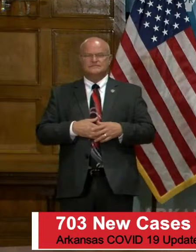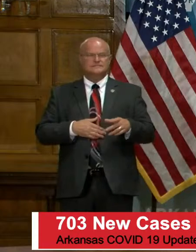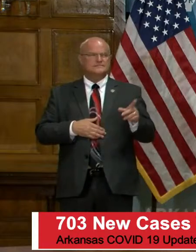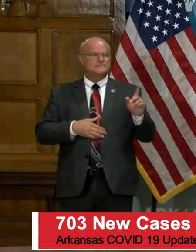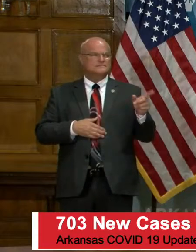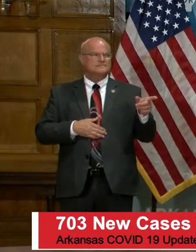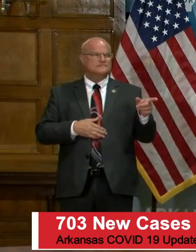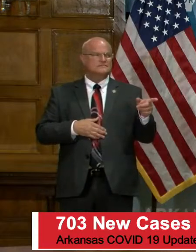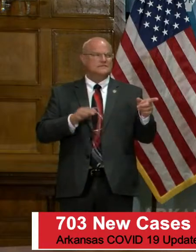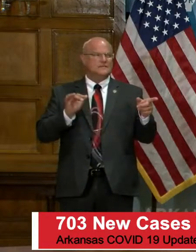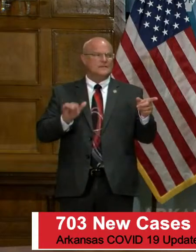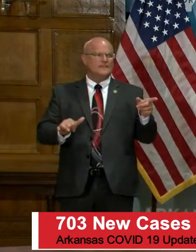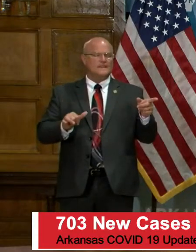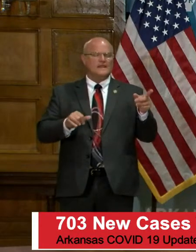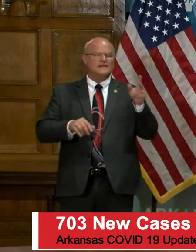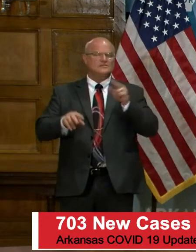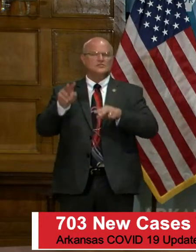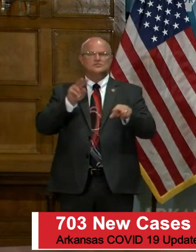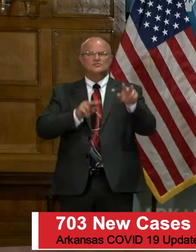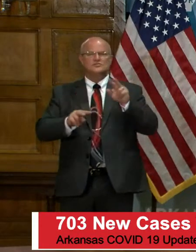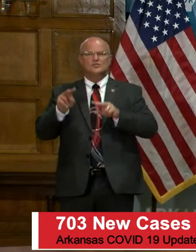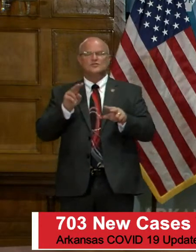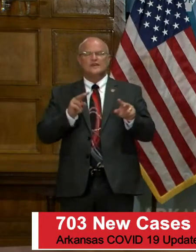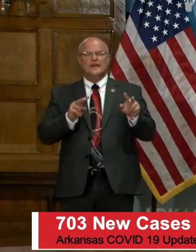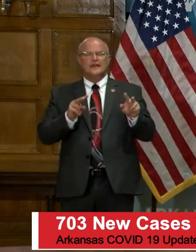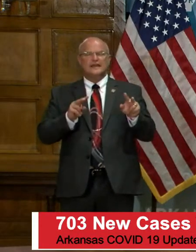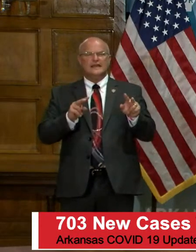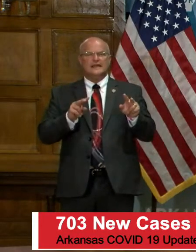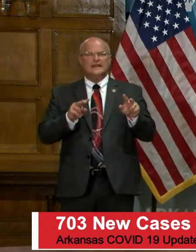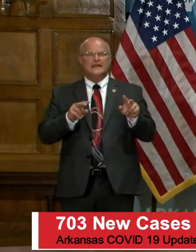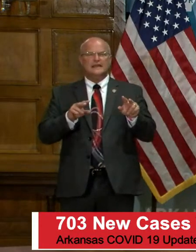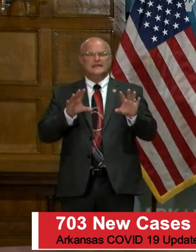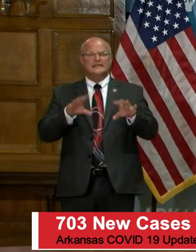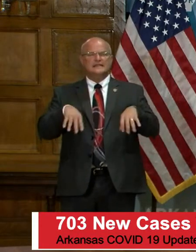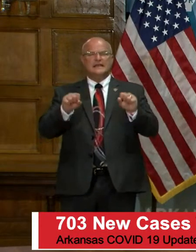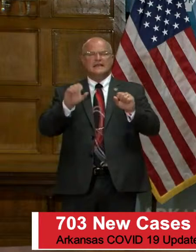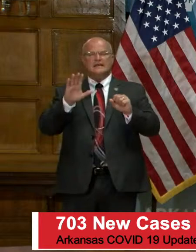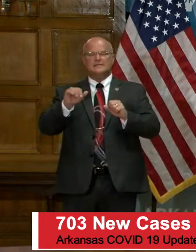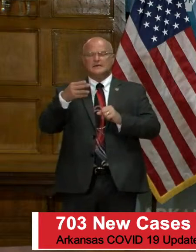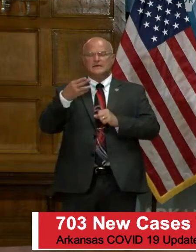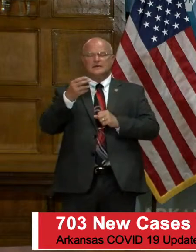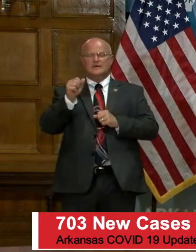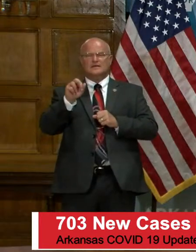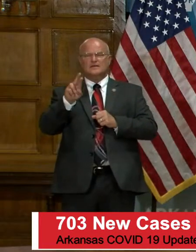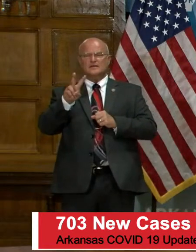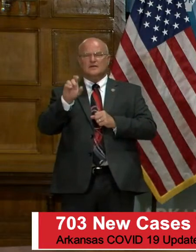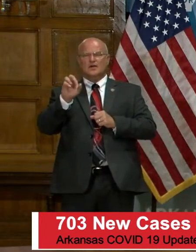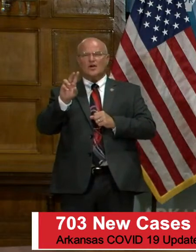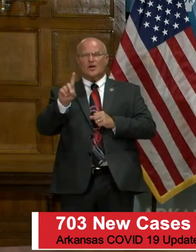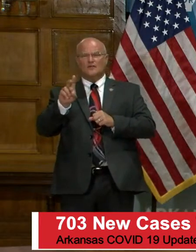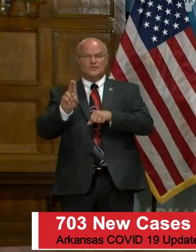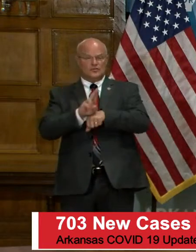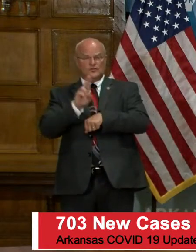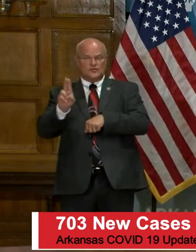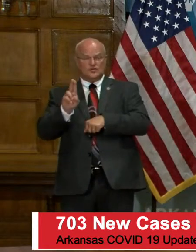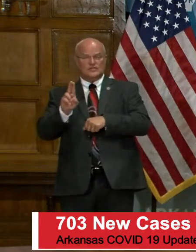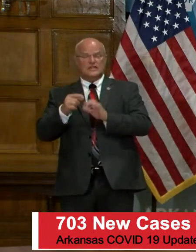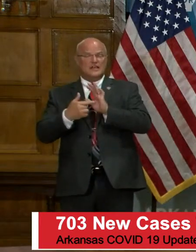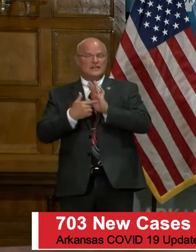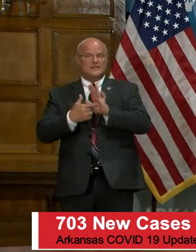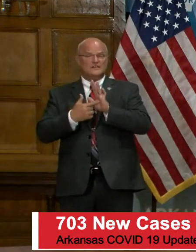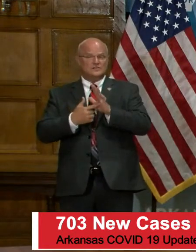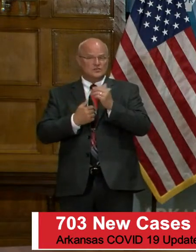Yes. There's a survey taken by Harvard University around the country that shows,